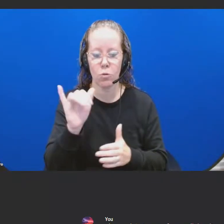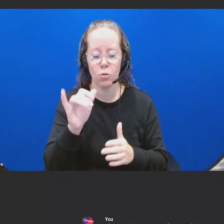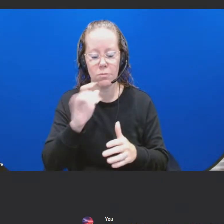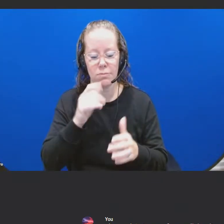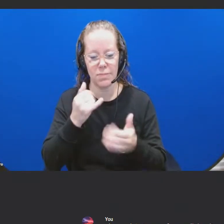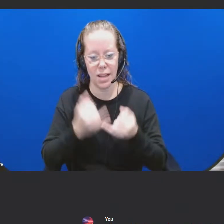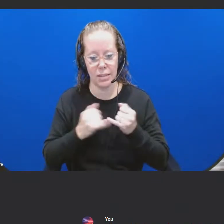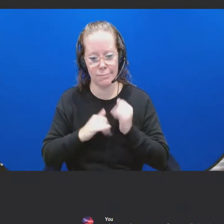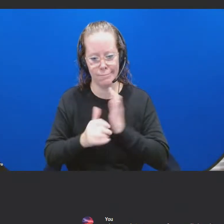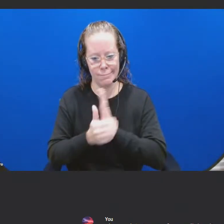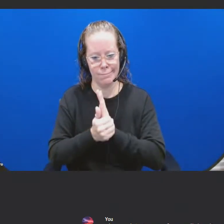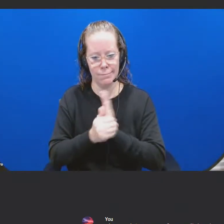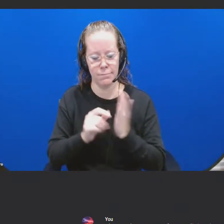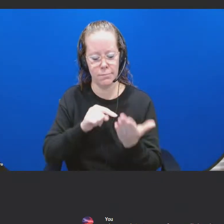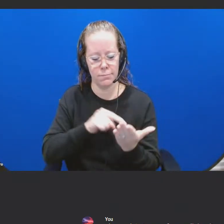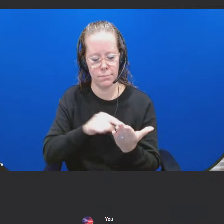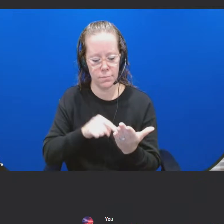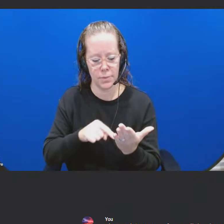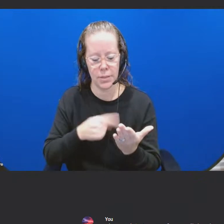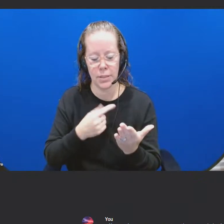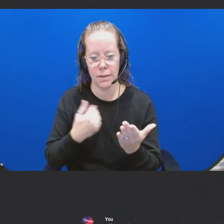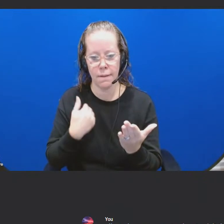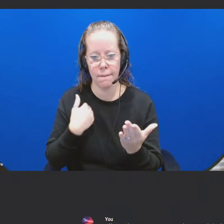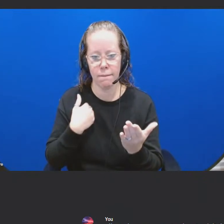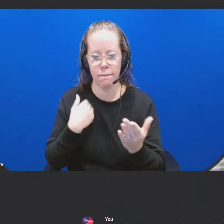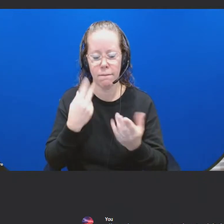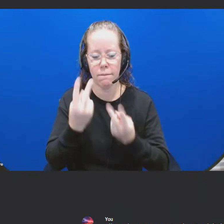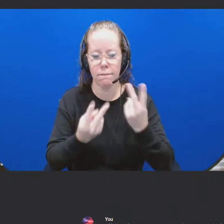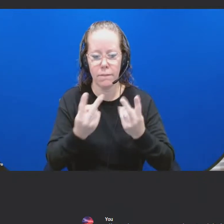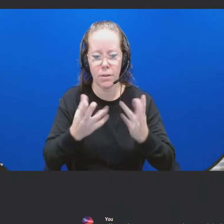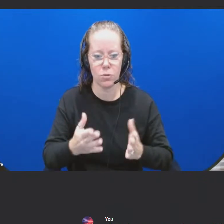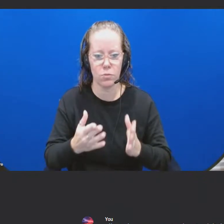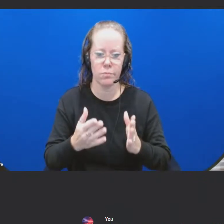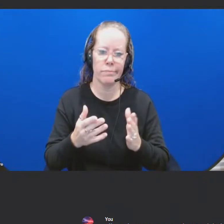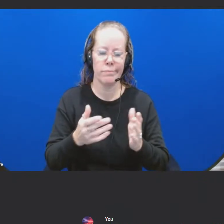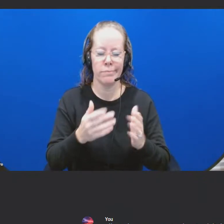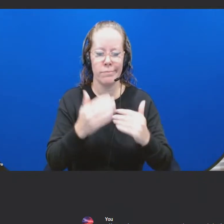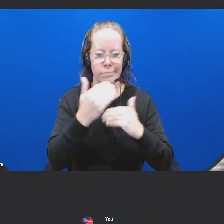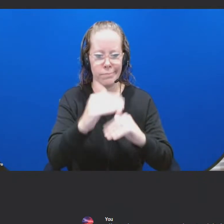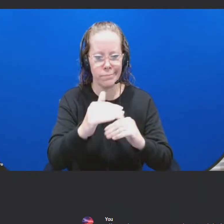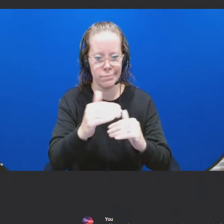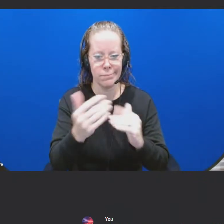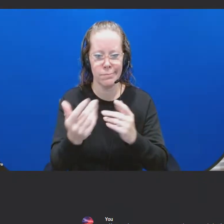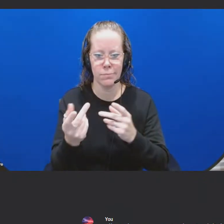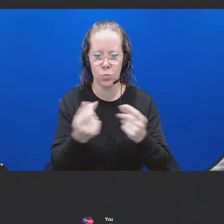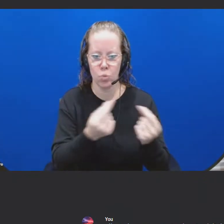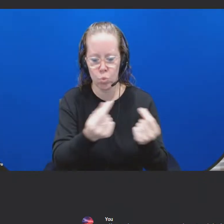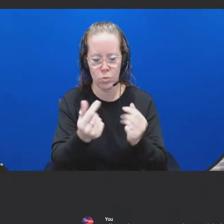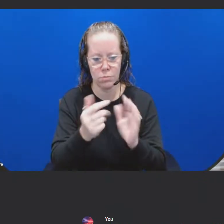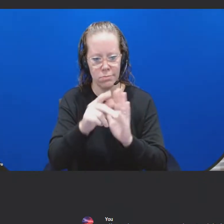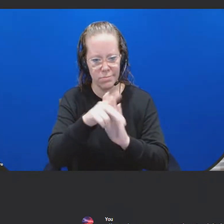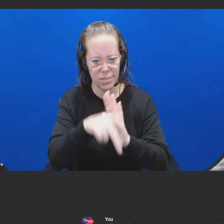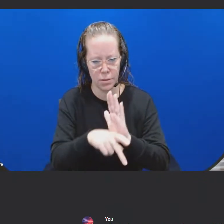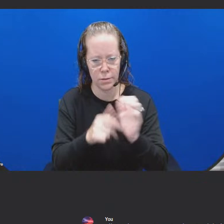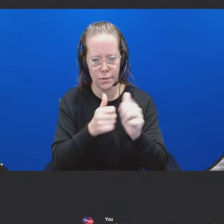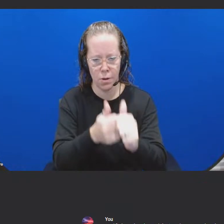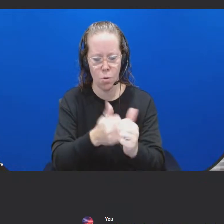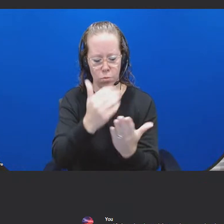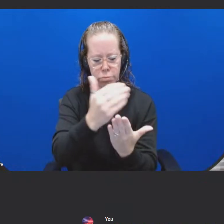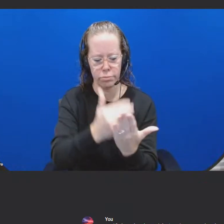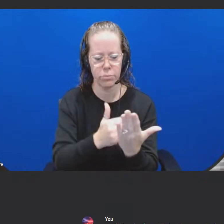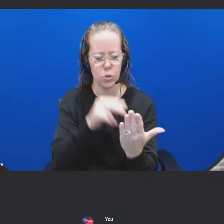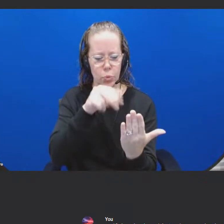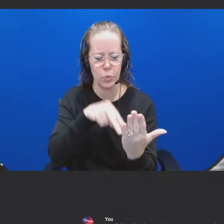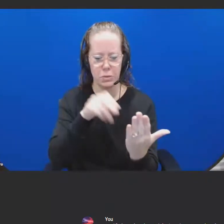are what would be considered visitor restrictions. So you can certainly take a look at that. And the